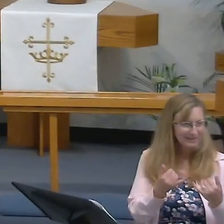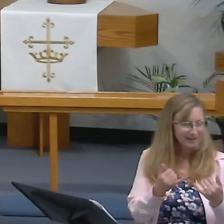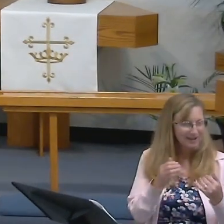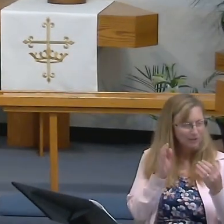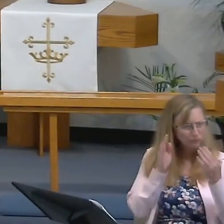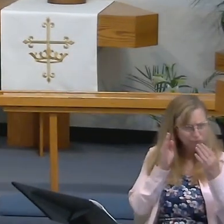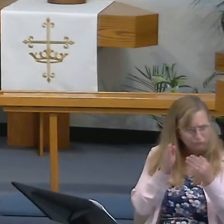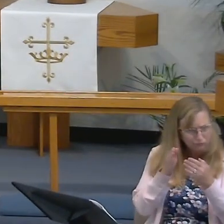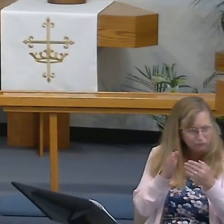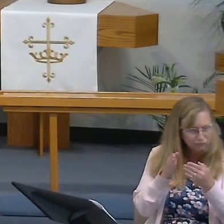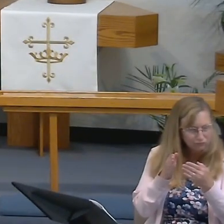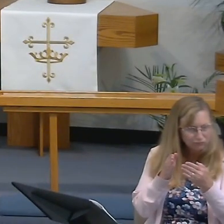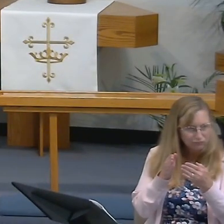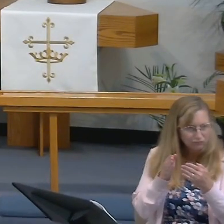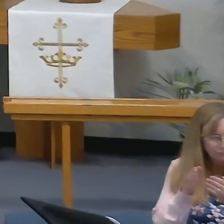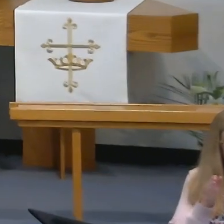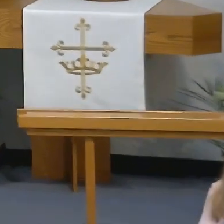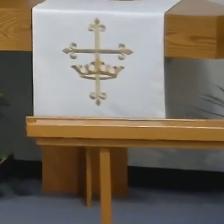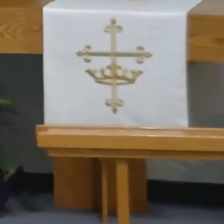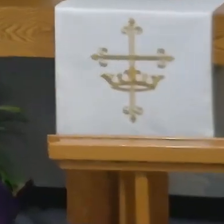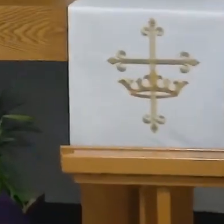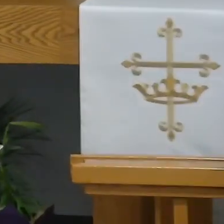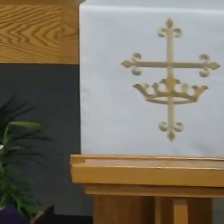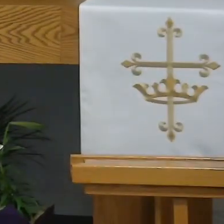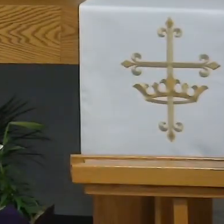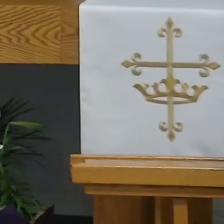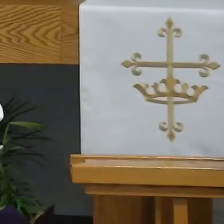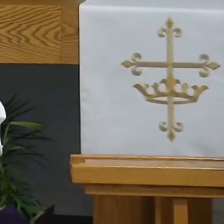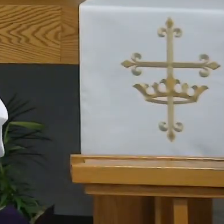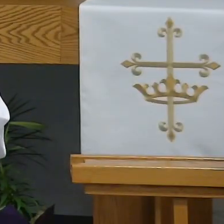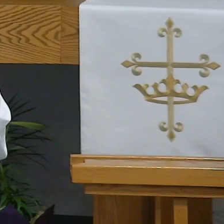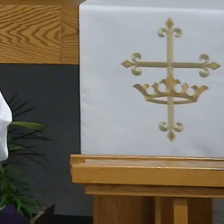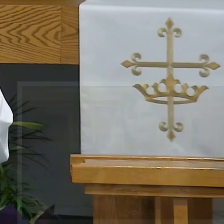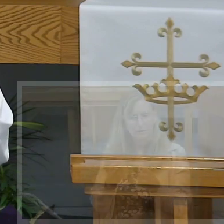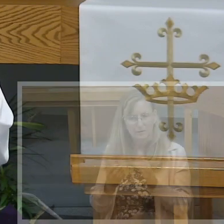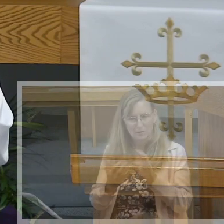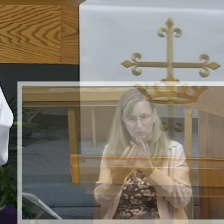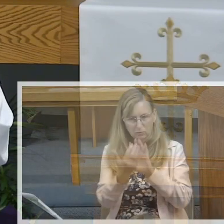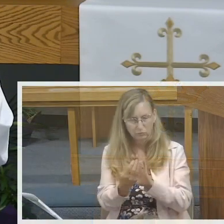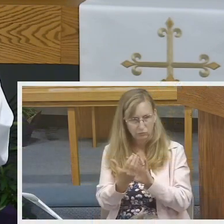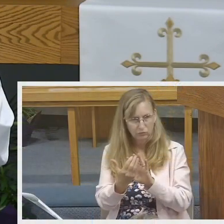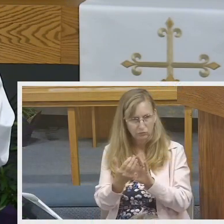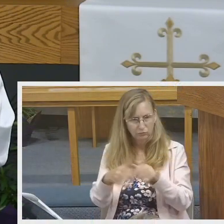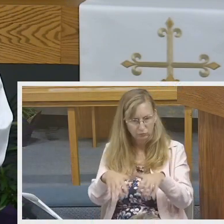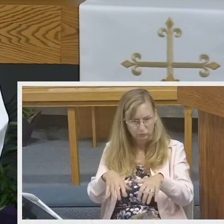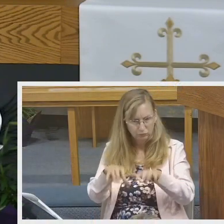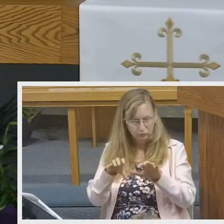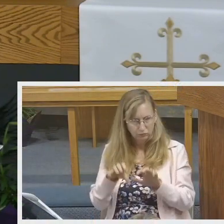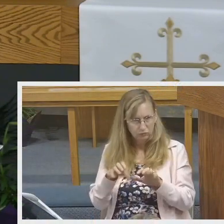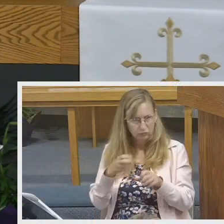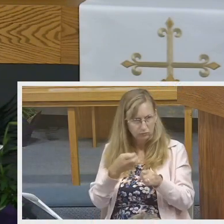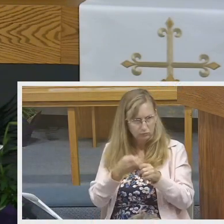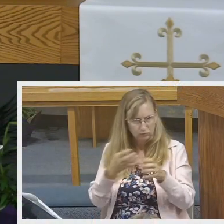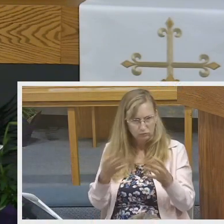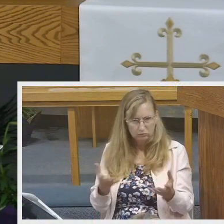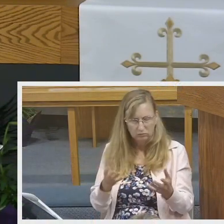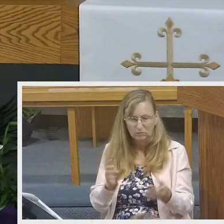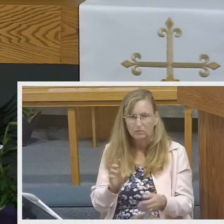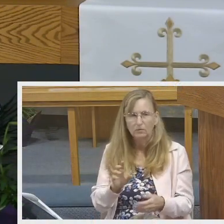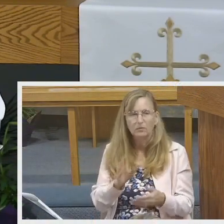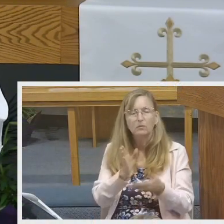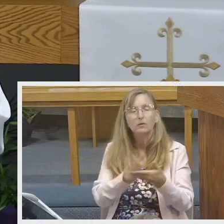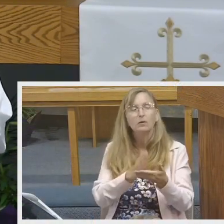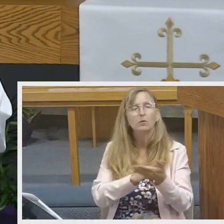Focus our attention on the stone before Jesus' tomb. Part one,